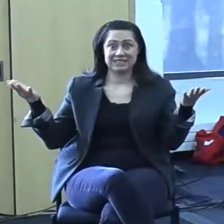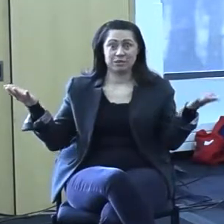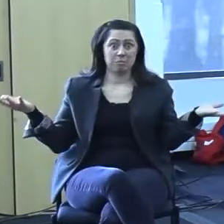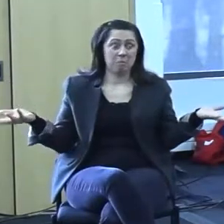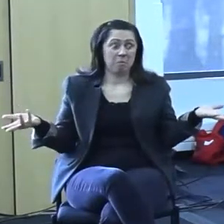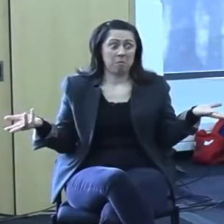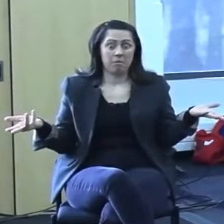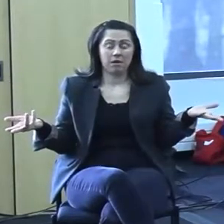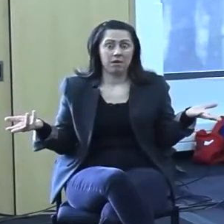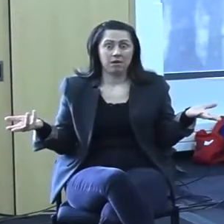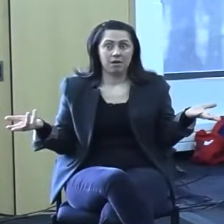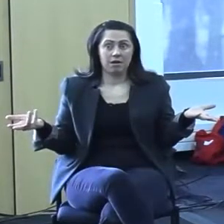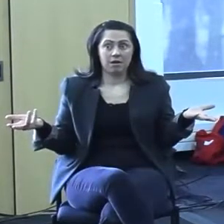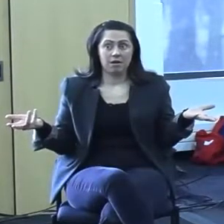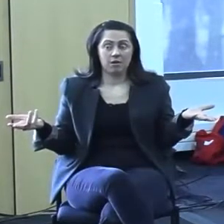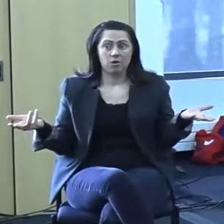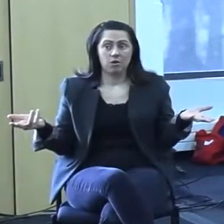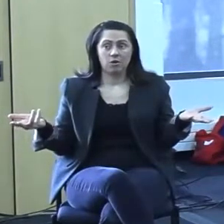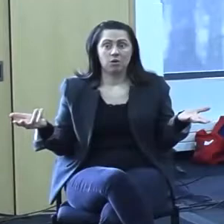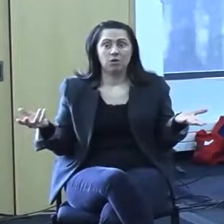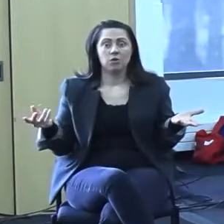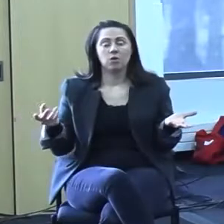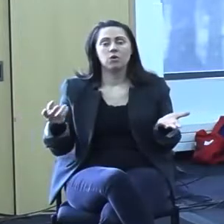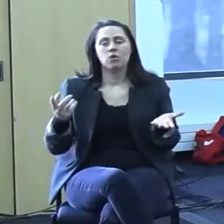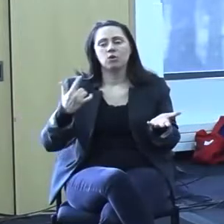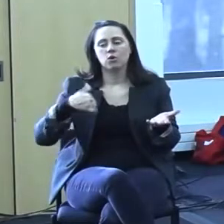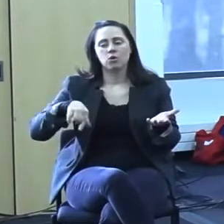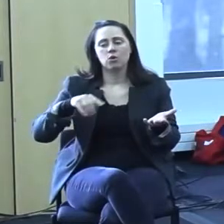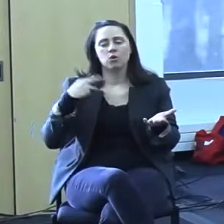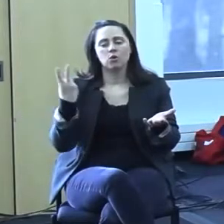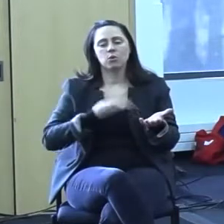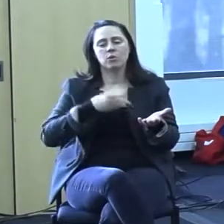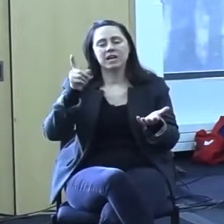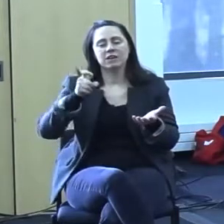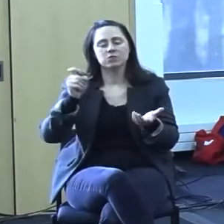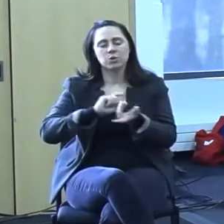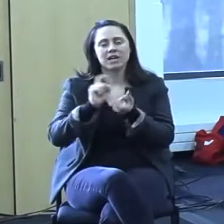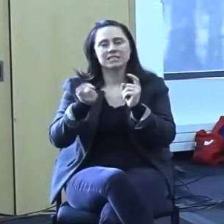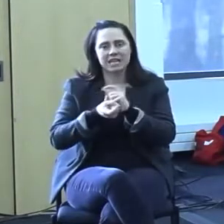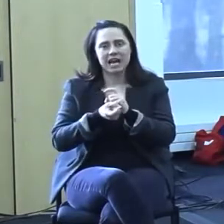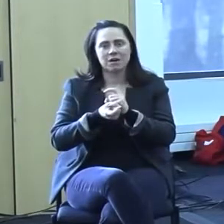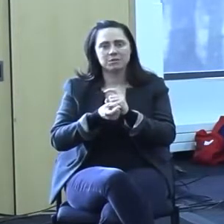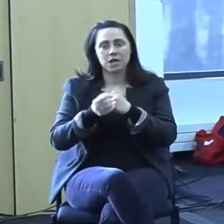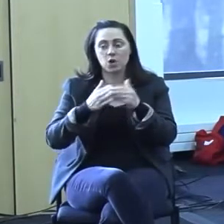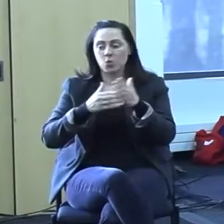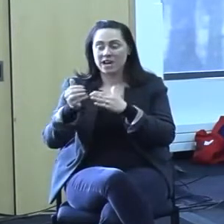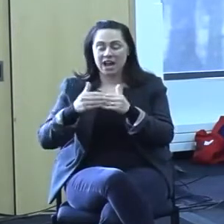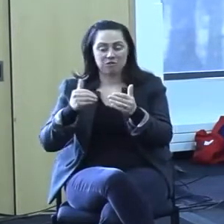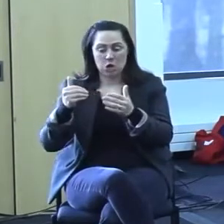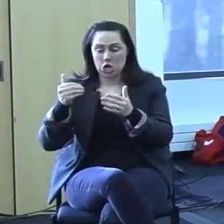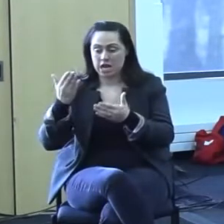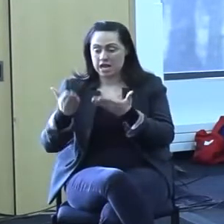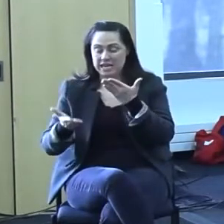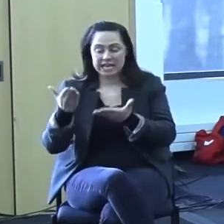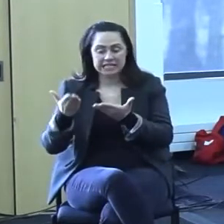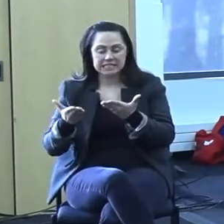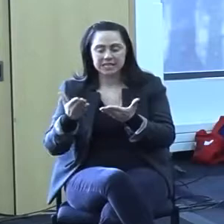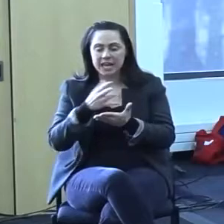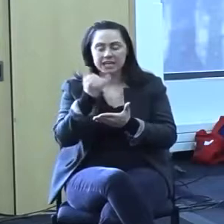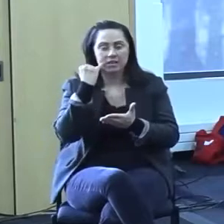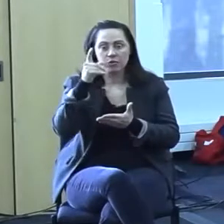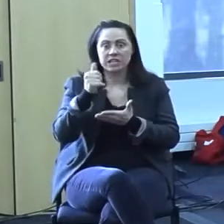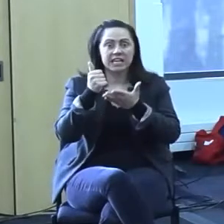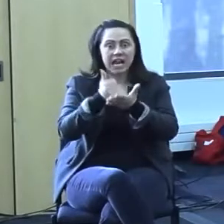it's you gotta we got to adapt and whatever it is, and if we need